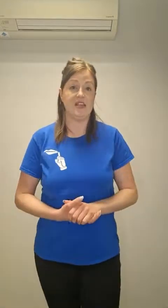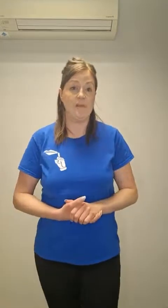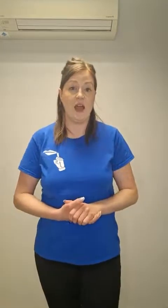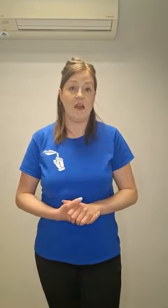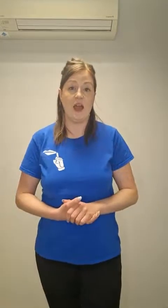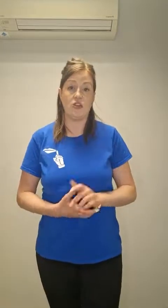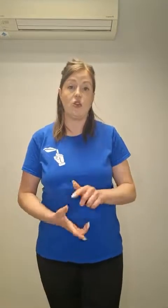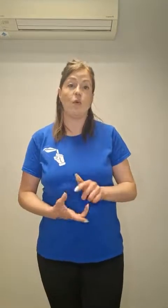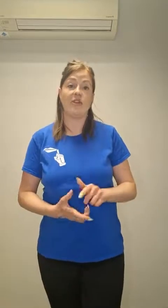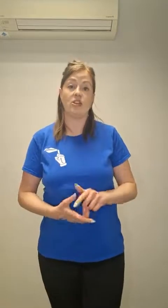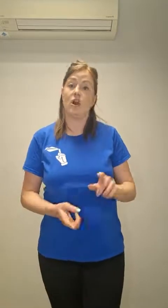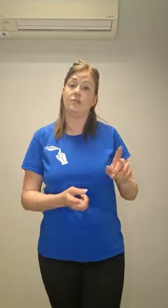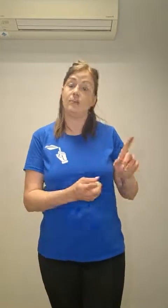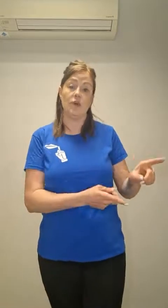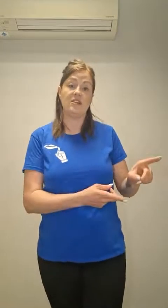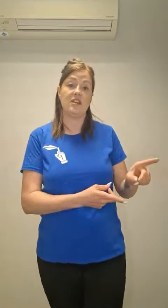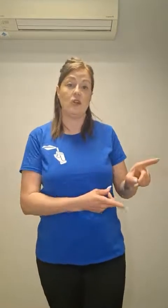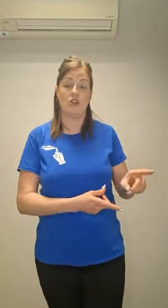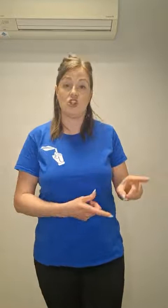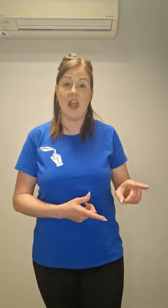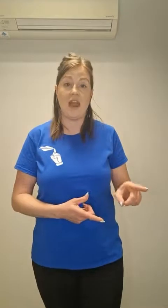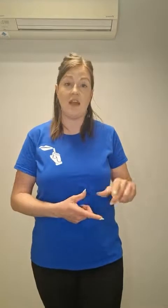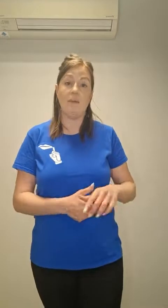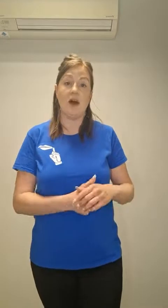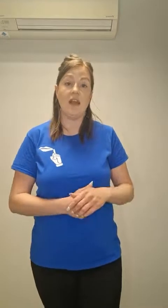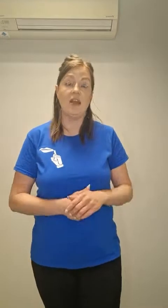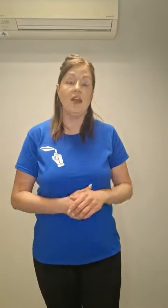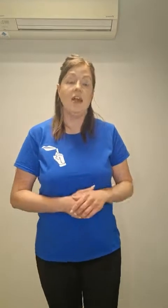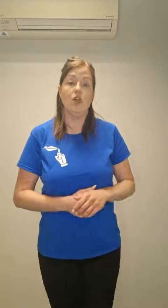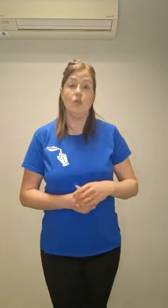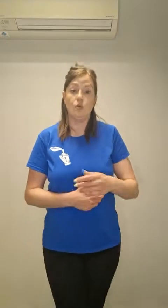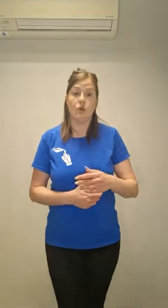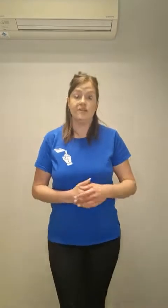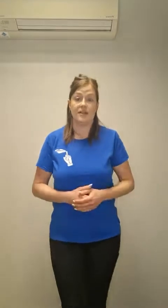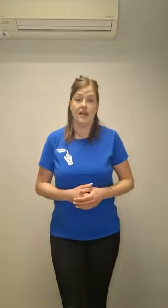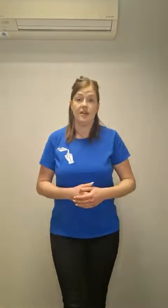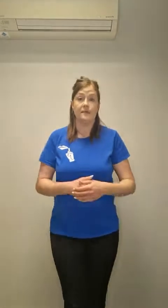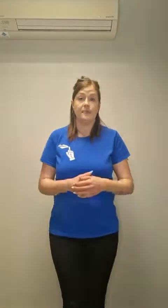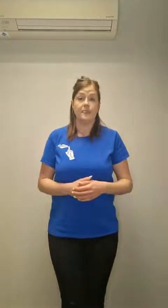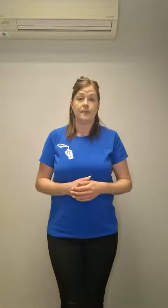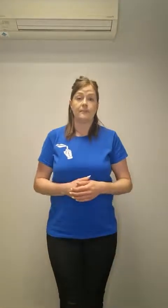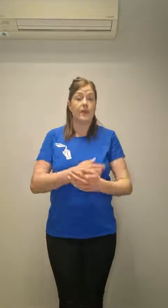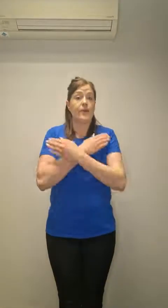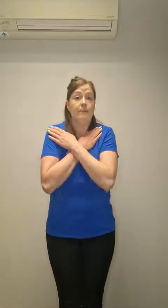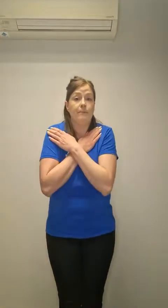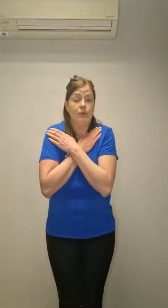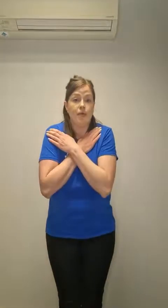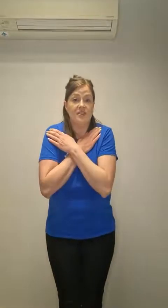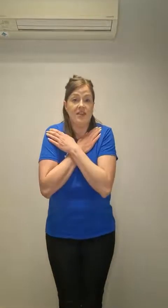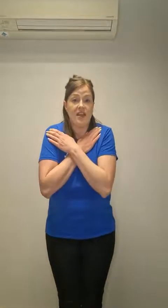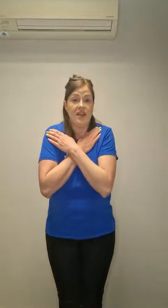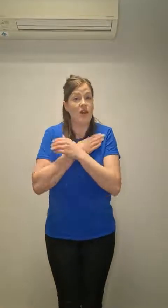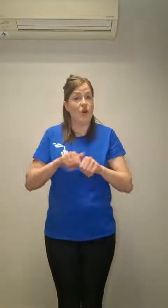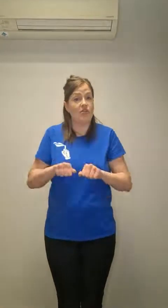bear and you want that child to put the teddy on a chair nearby, you could say, put your teddy on the